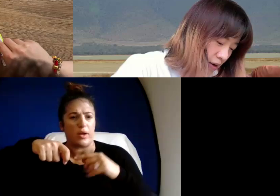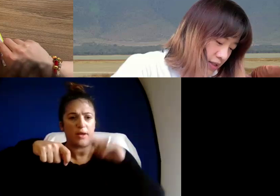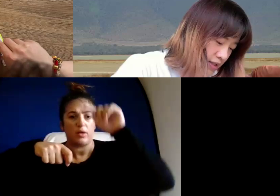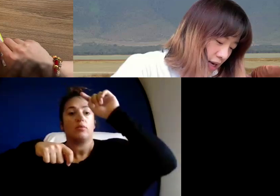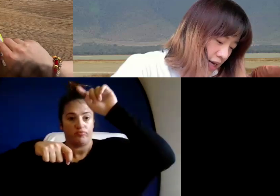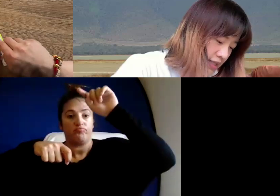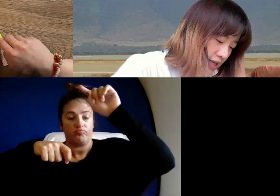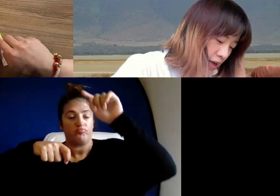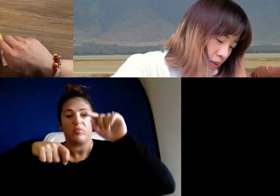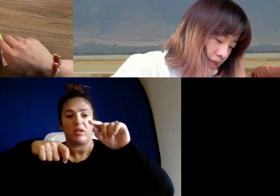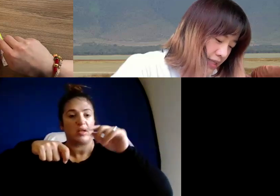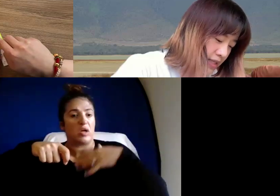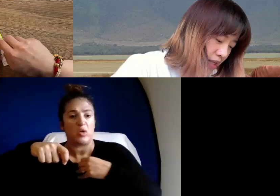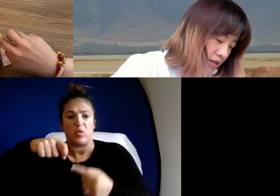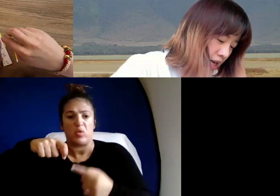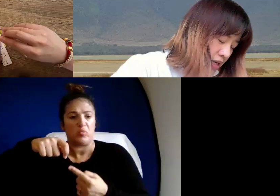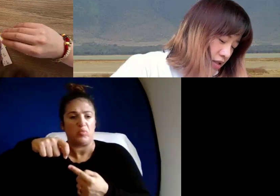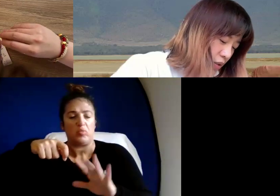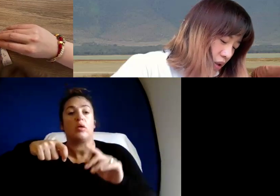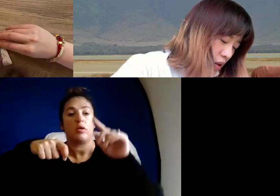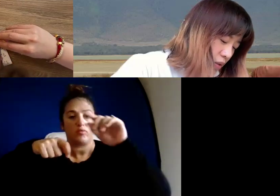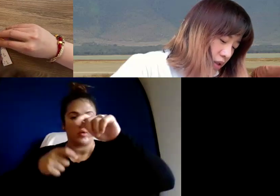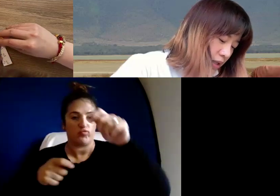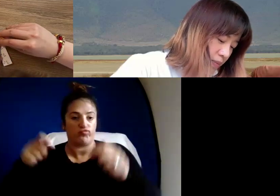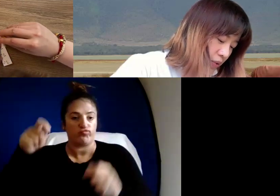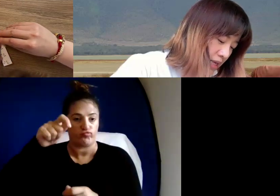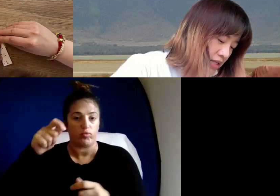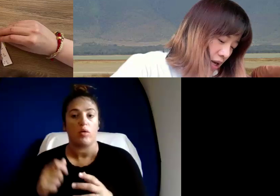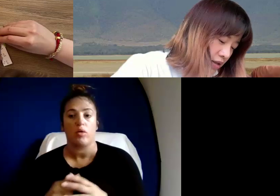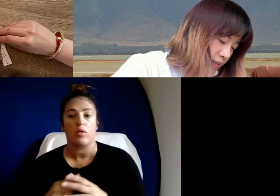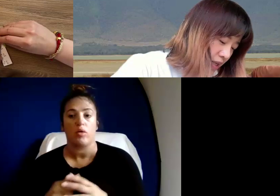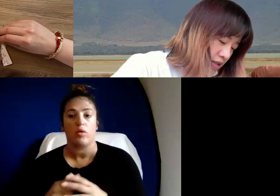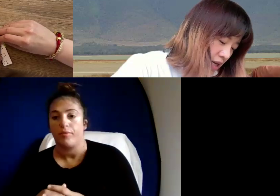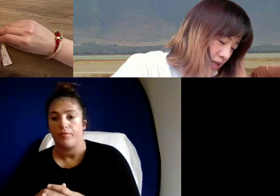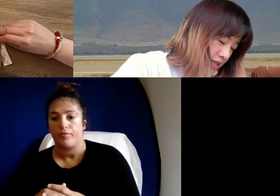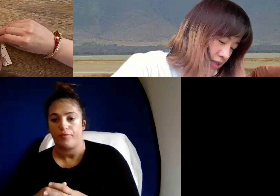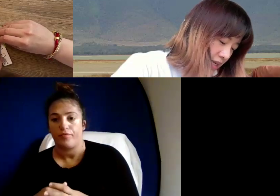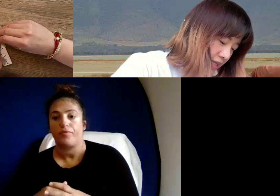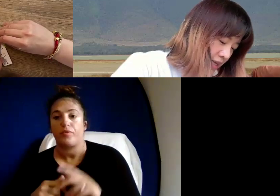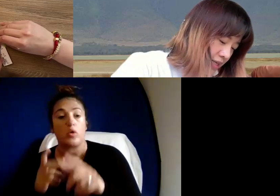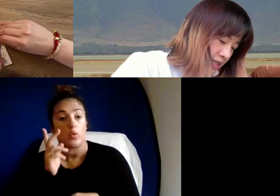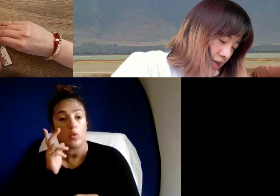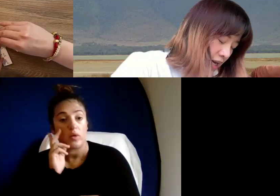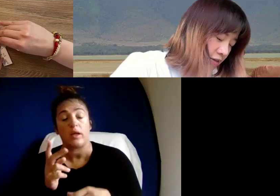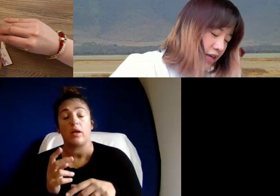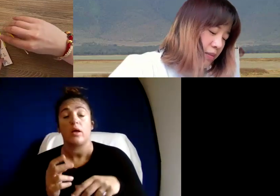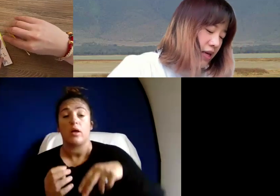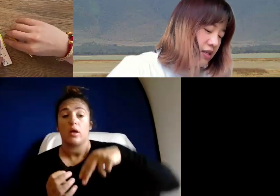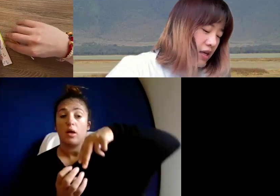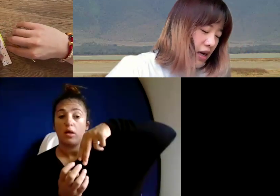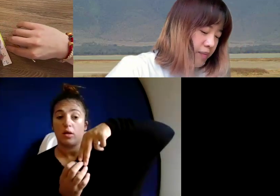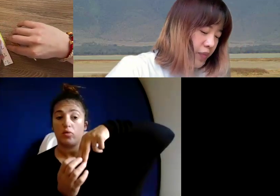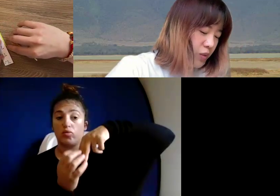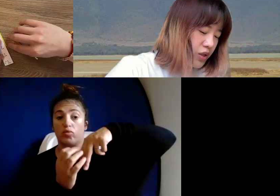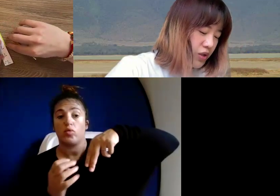the small dot and one is the big dot. So we'll only press on the big dots like this. I